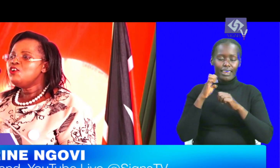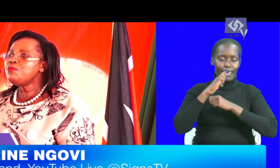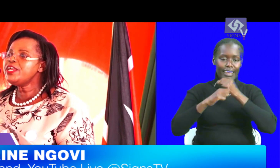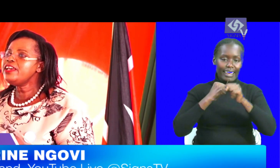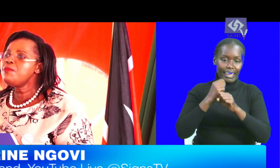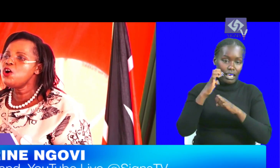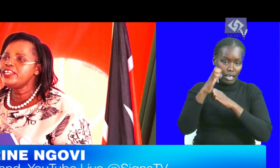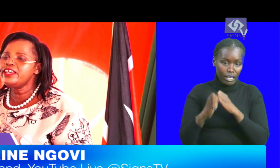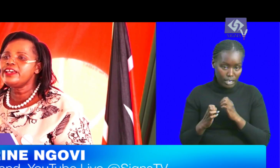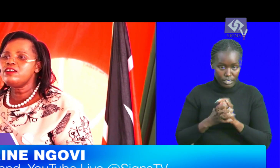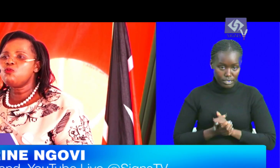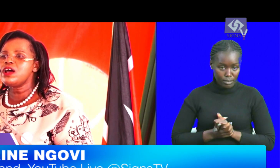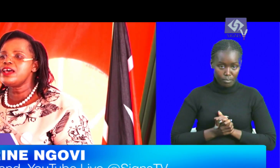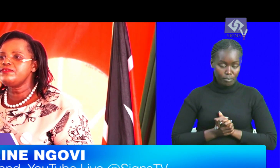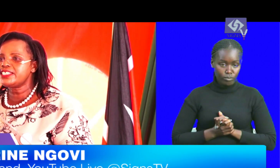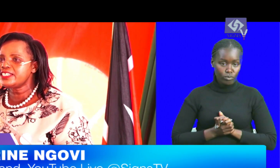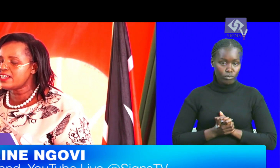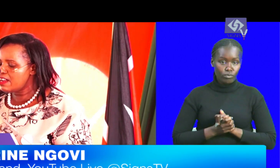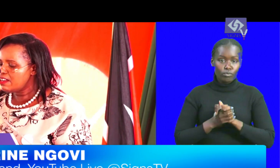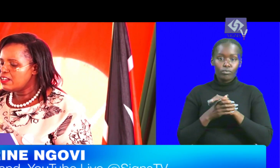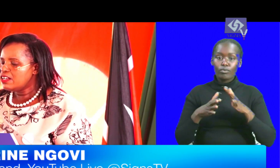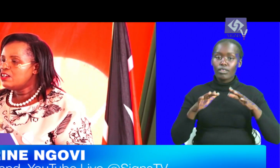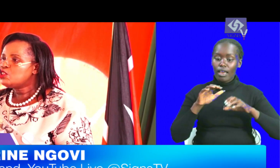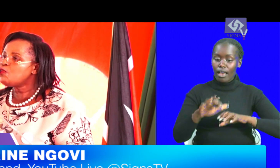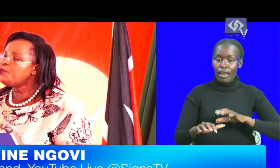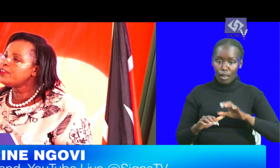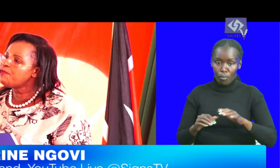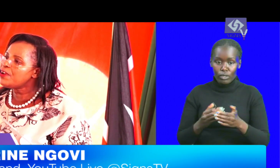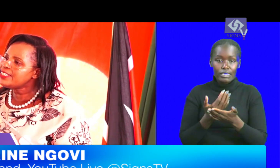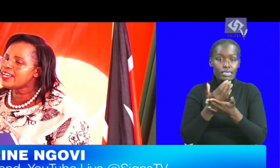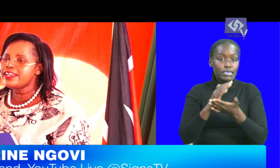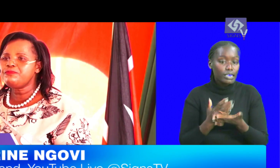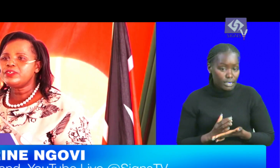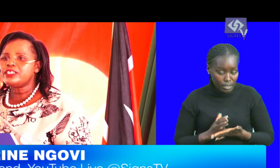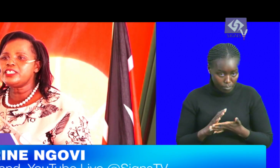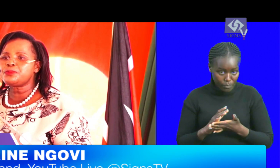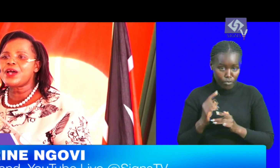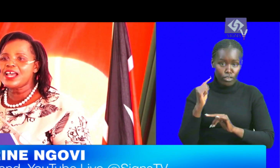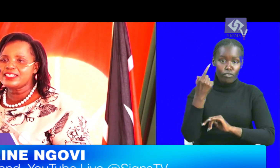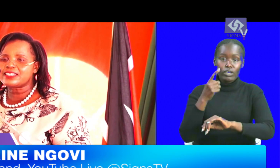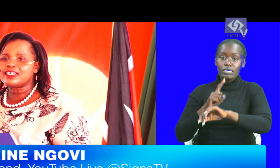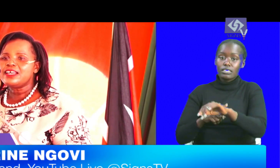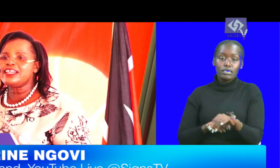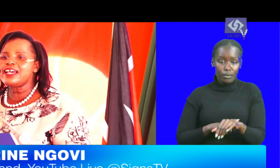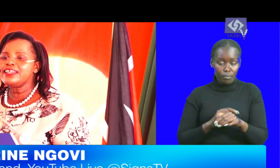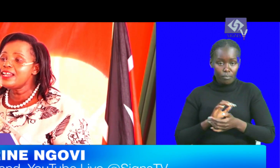We've been able in the wildlife sector to, for the first time, disperse